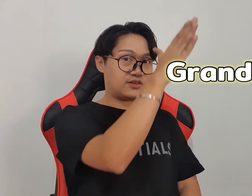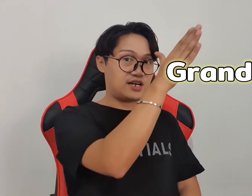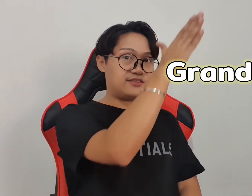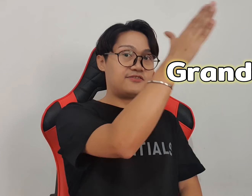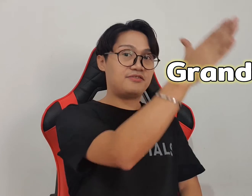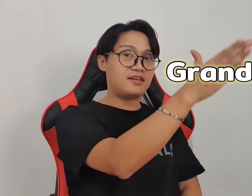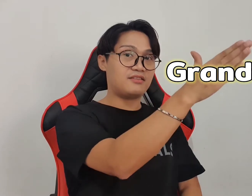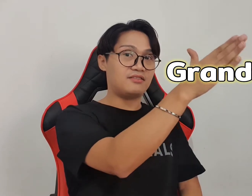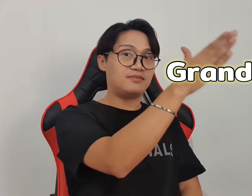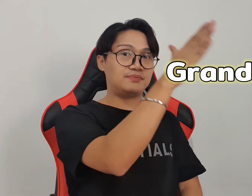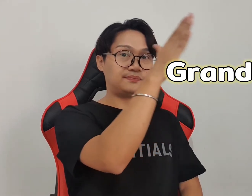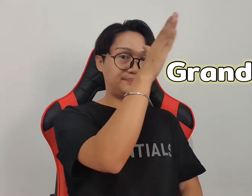Grandfather.